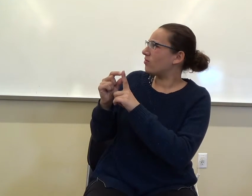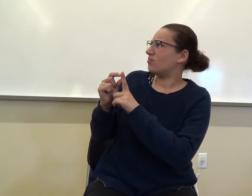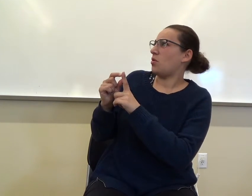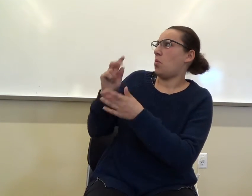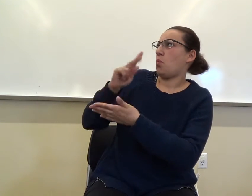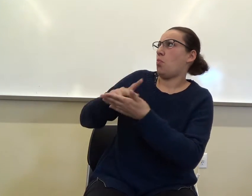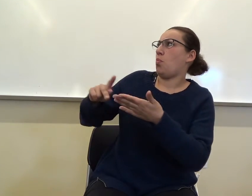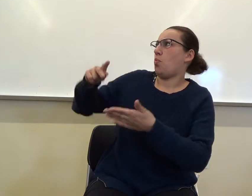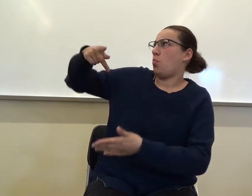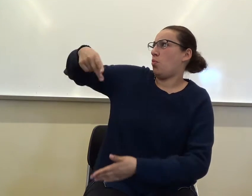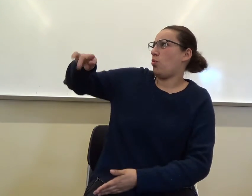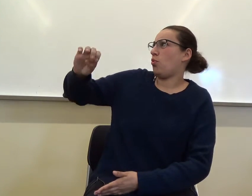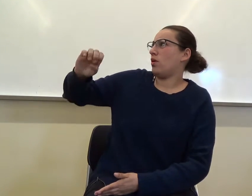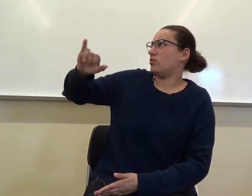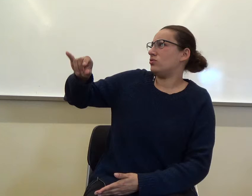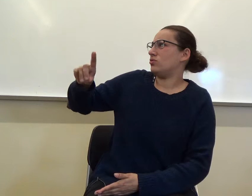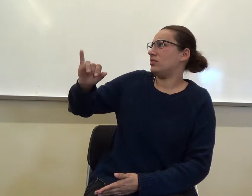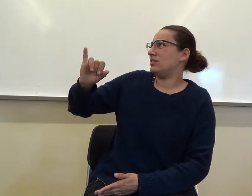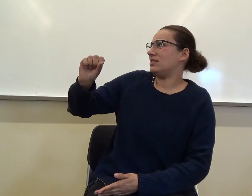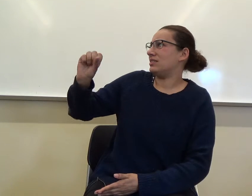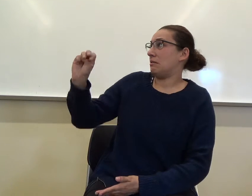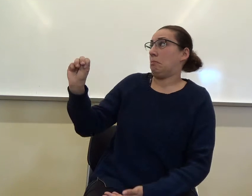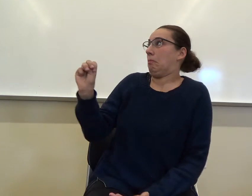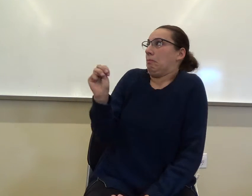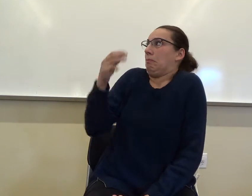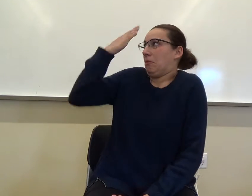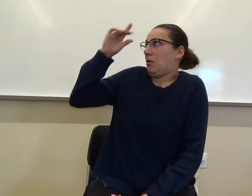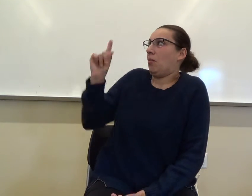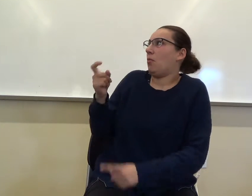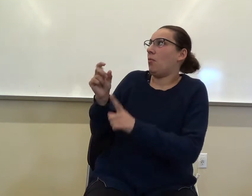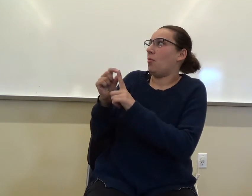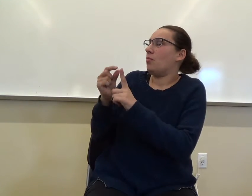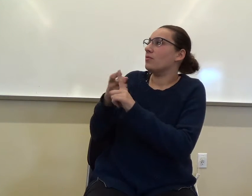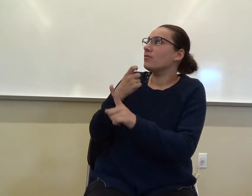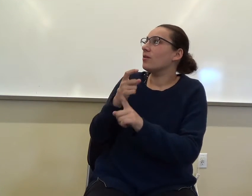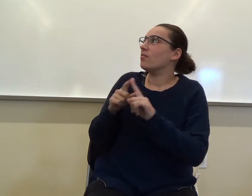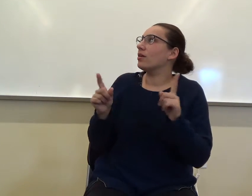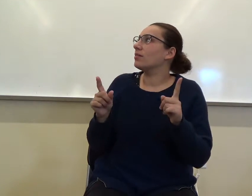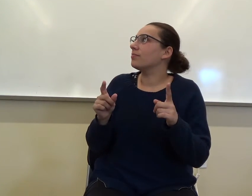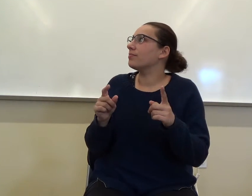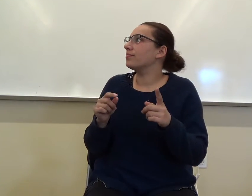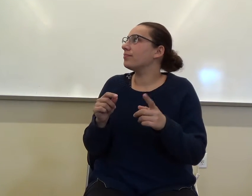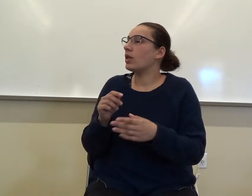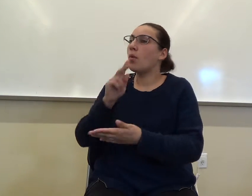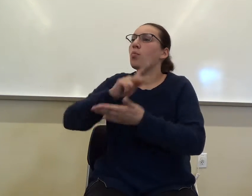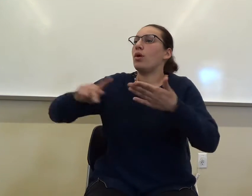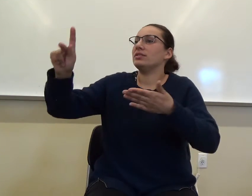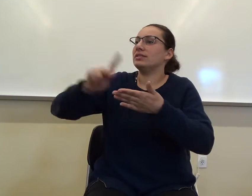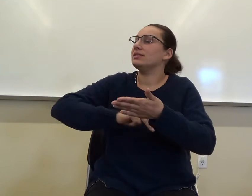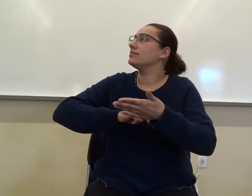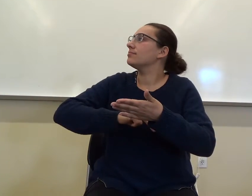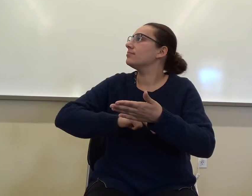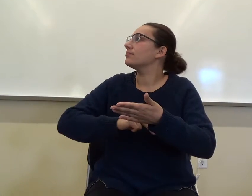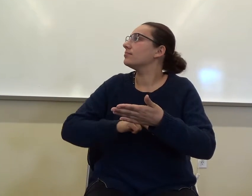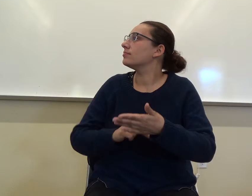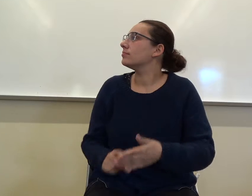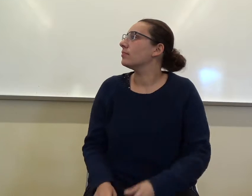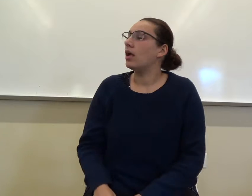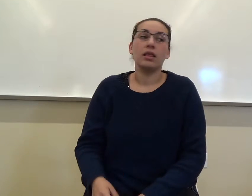prejudice during their time in early Major League Baseball. Now, here's another thing that I marked on some people's